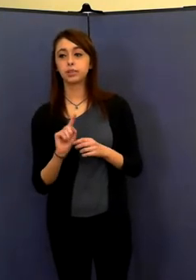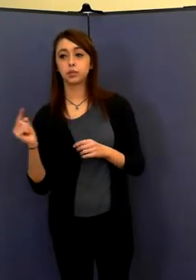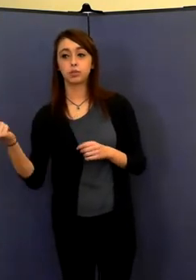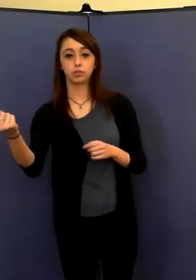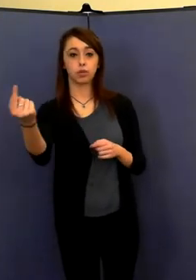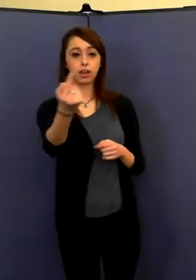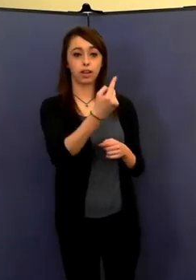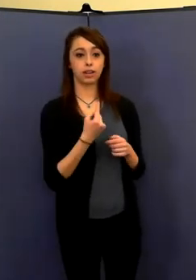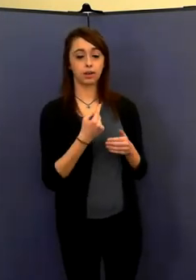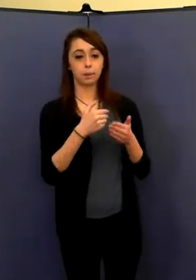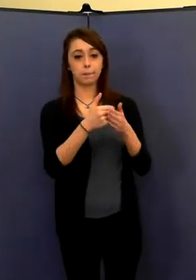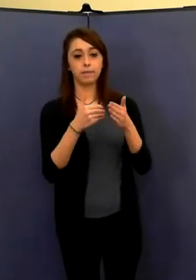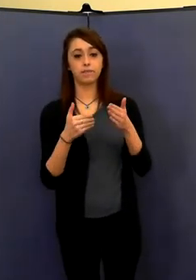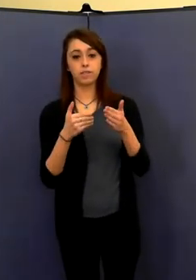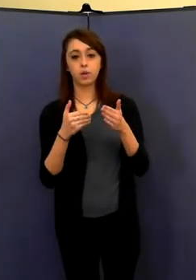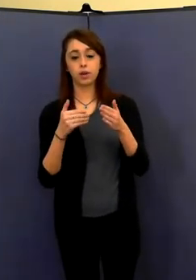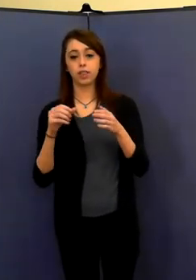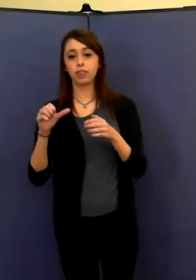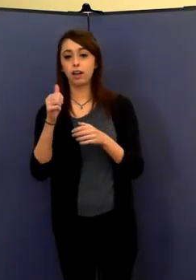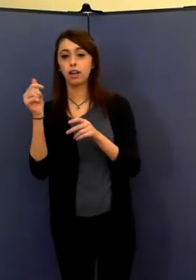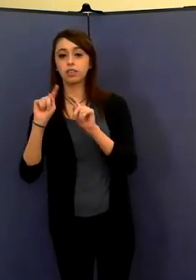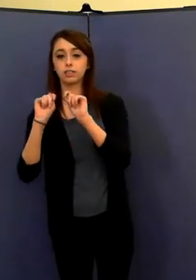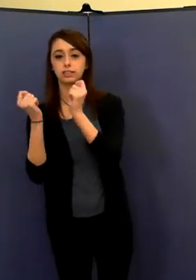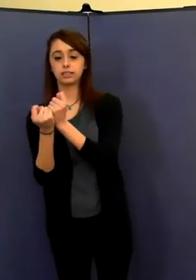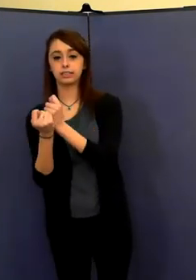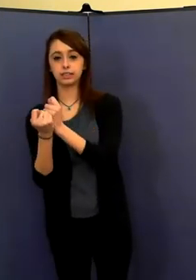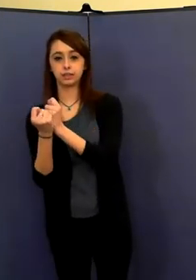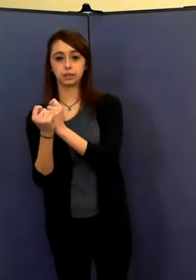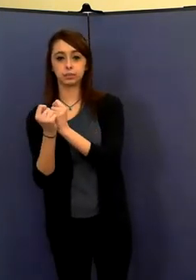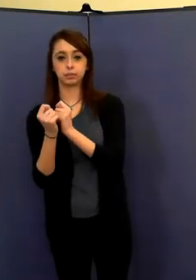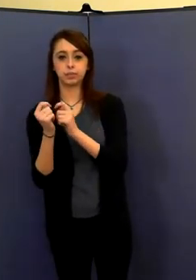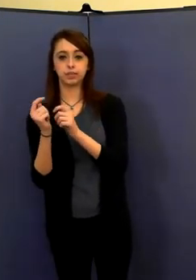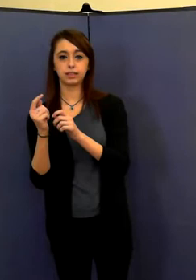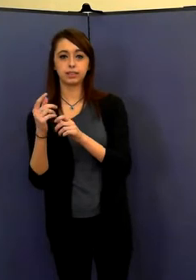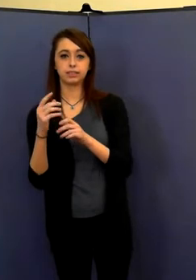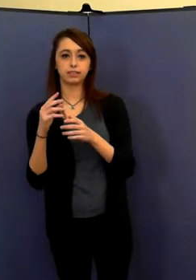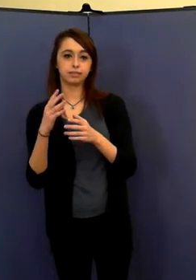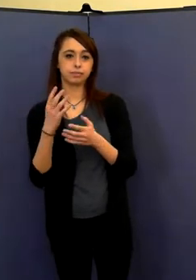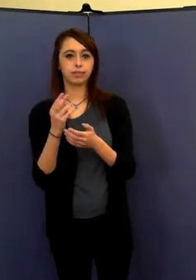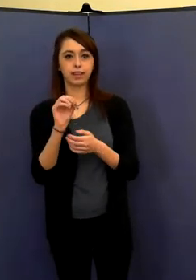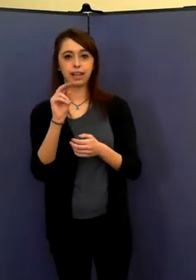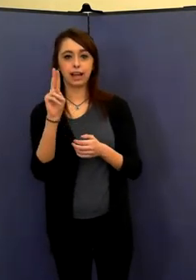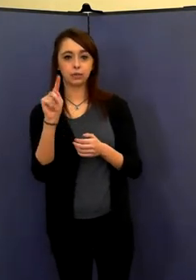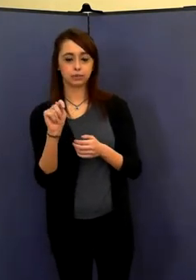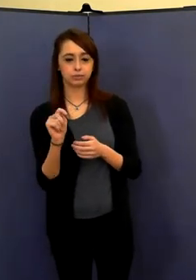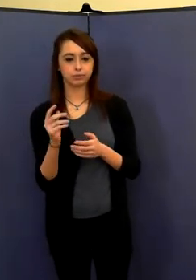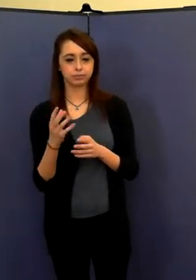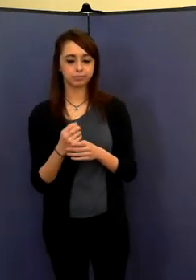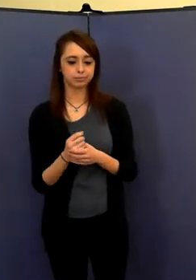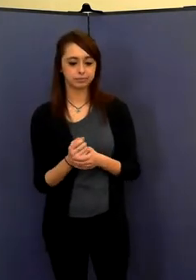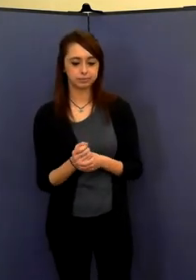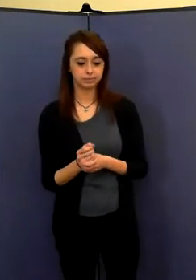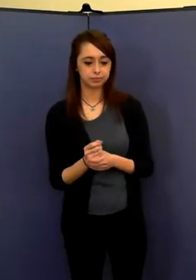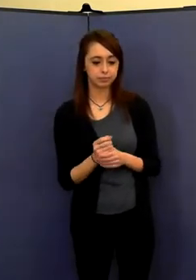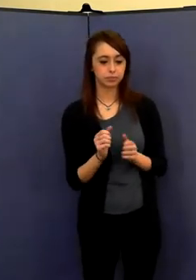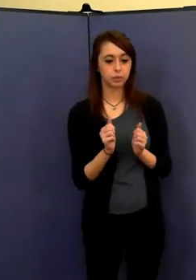the fielding team can get the ball thrown in to try to get them out. With the pitcher, they try to throw balls